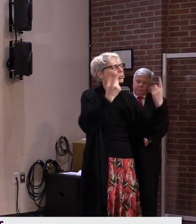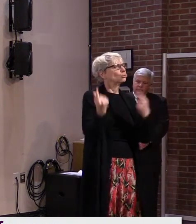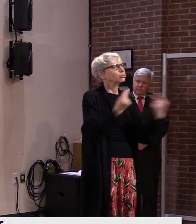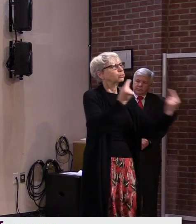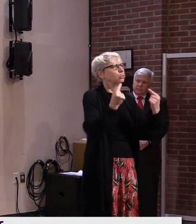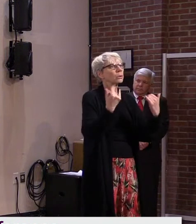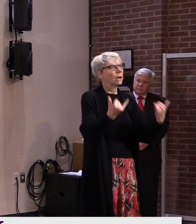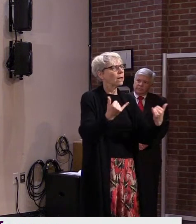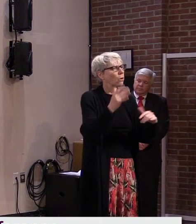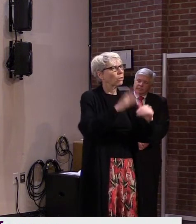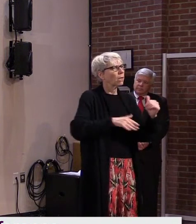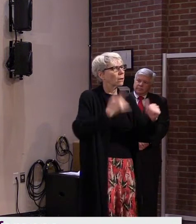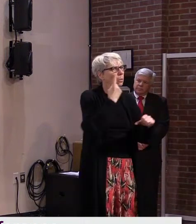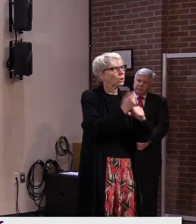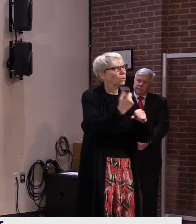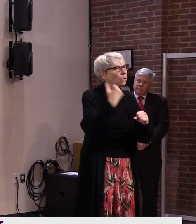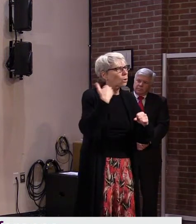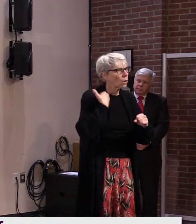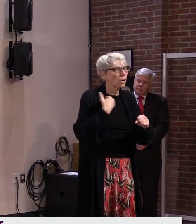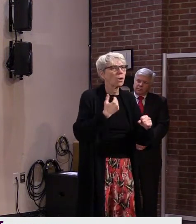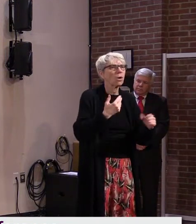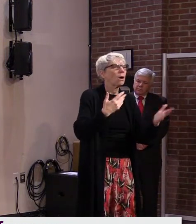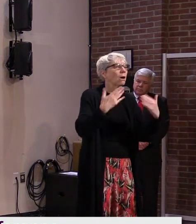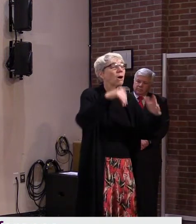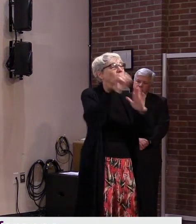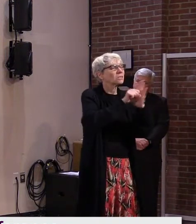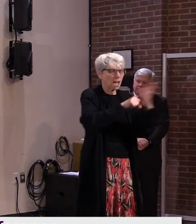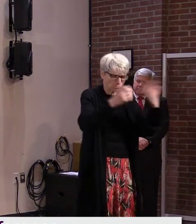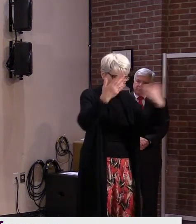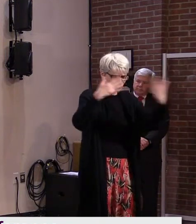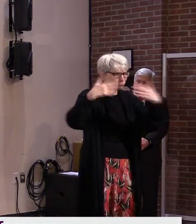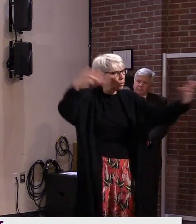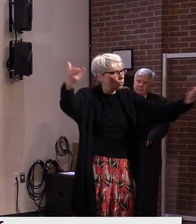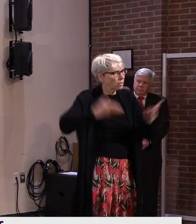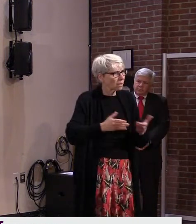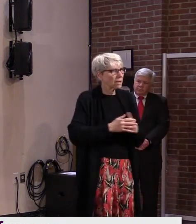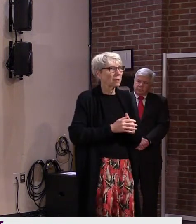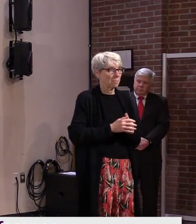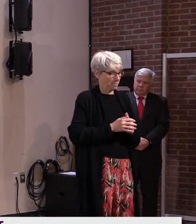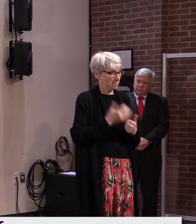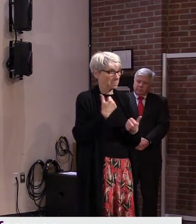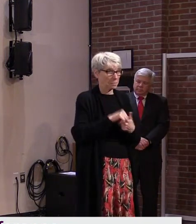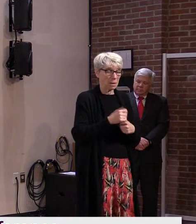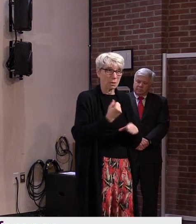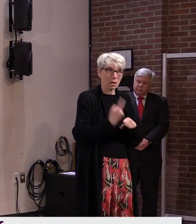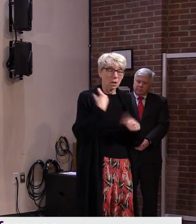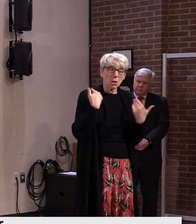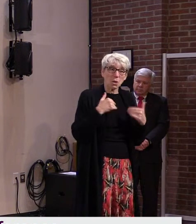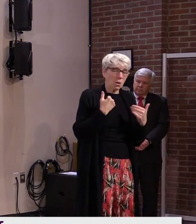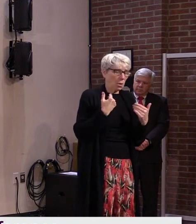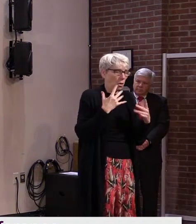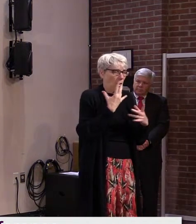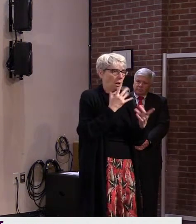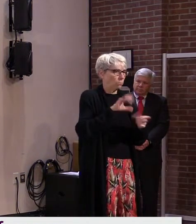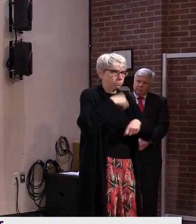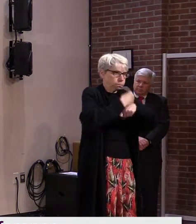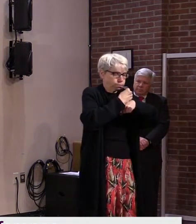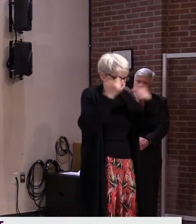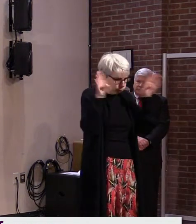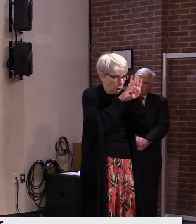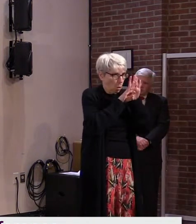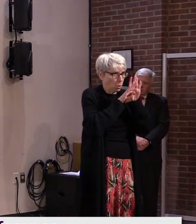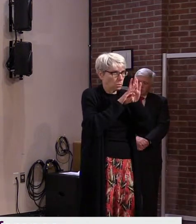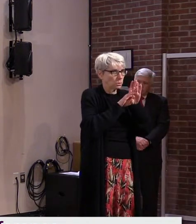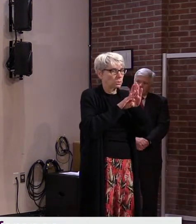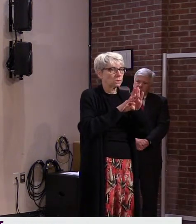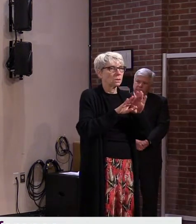to come into the state. The travel restrictions are over. I mean, we're in just a much different place. But yet,